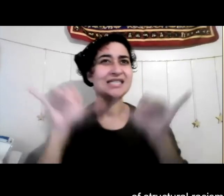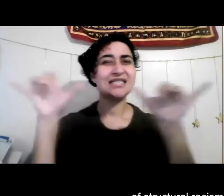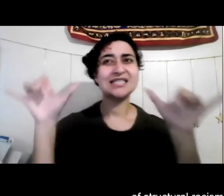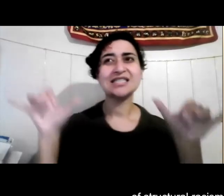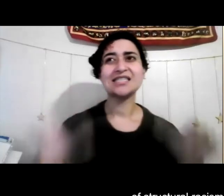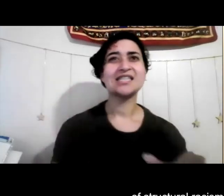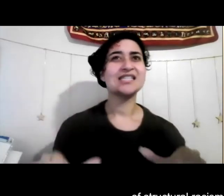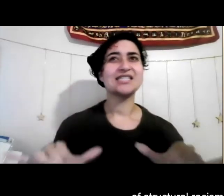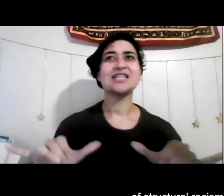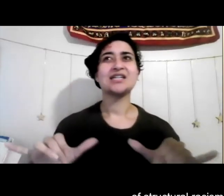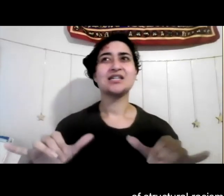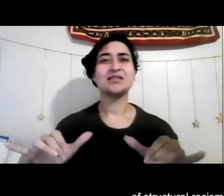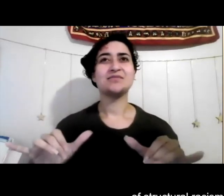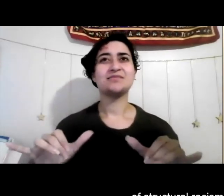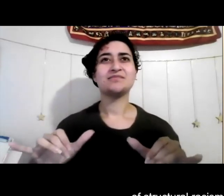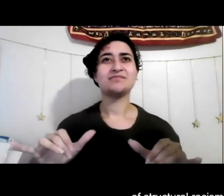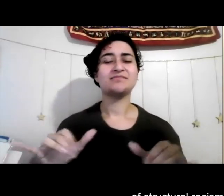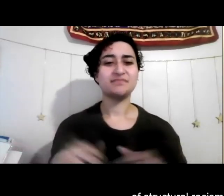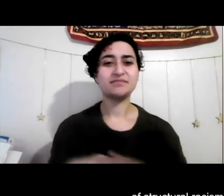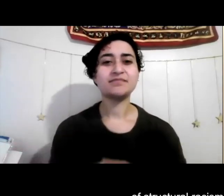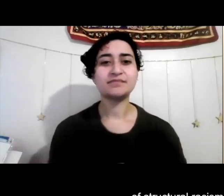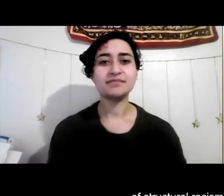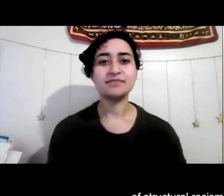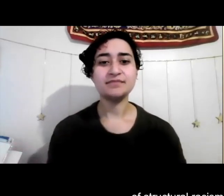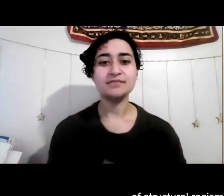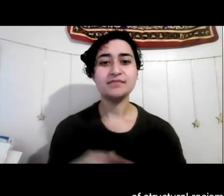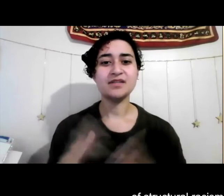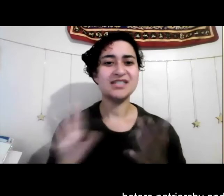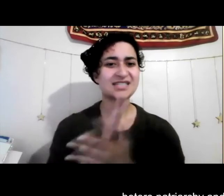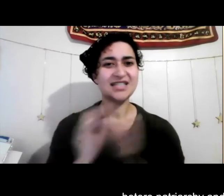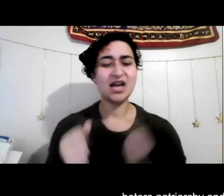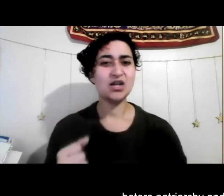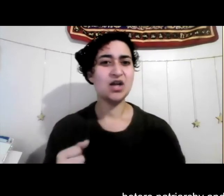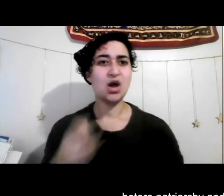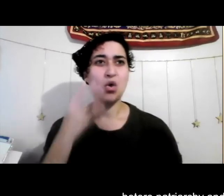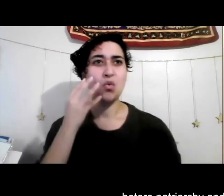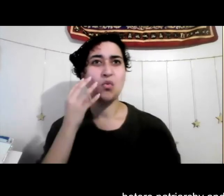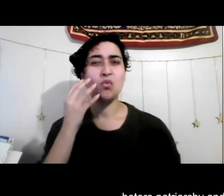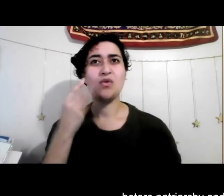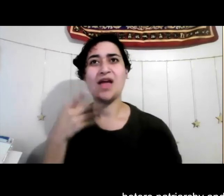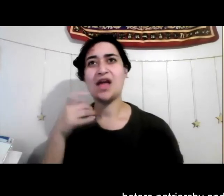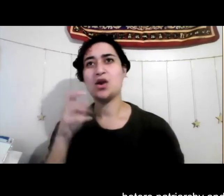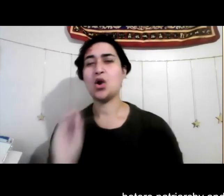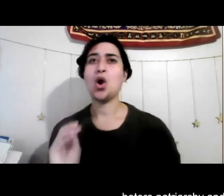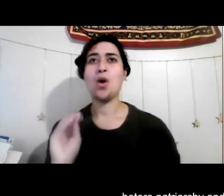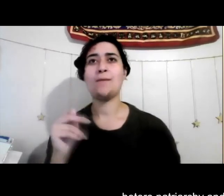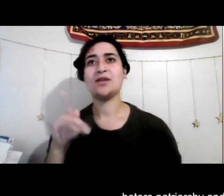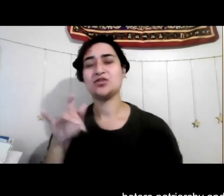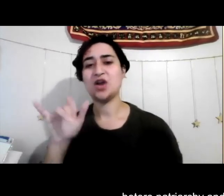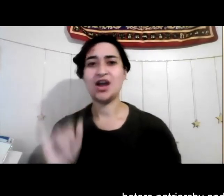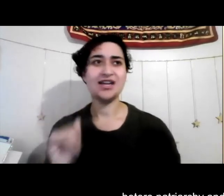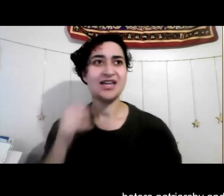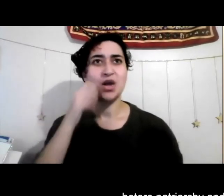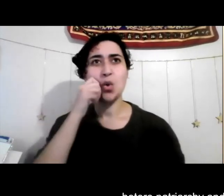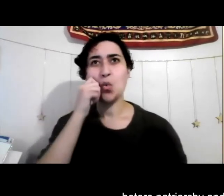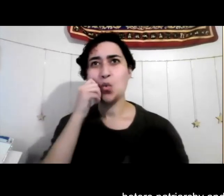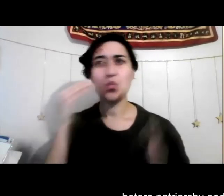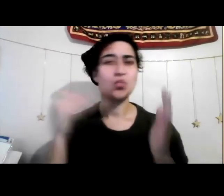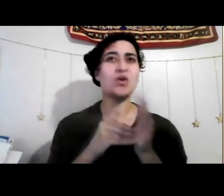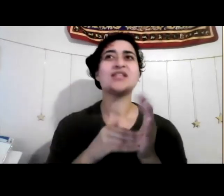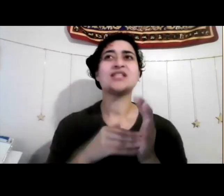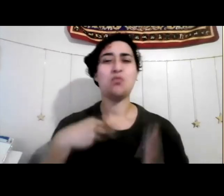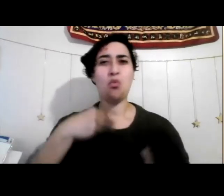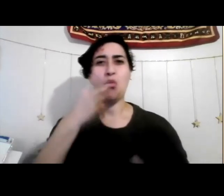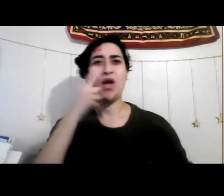of structural racism, white supremacy, heteropatriarchy, and resource extraction.